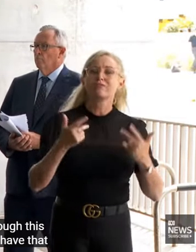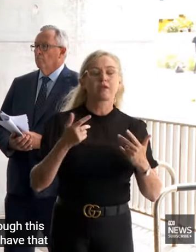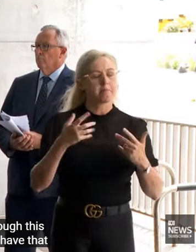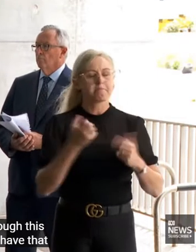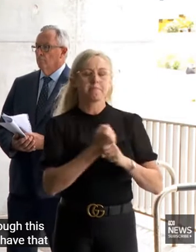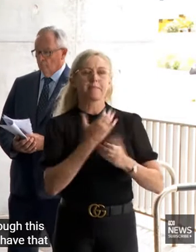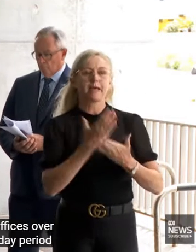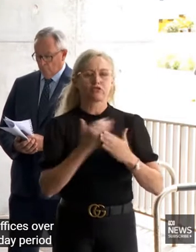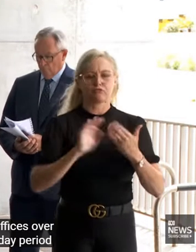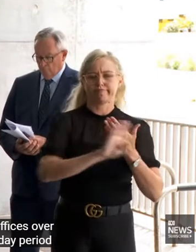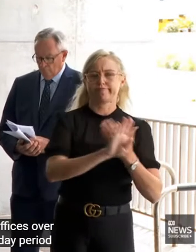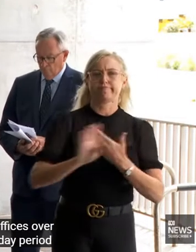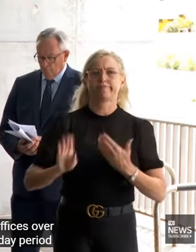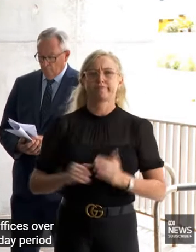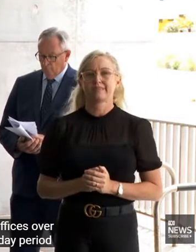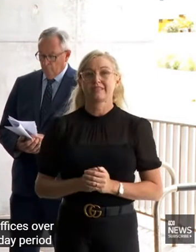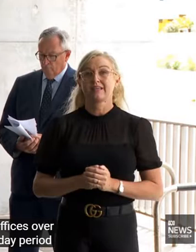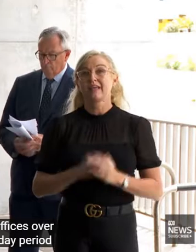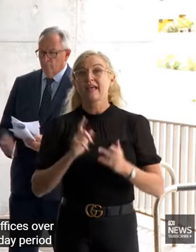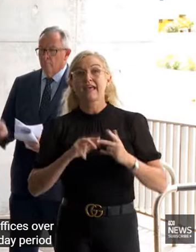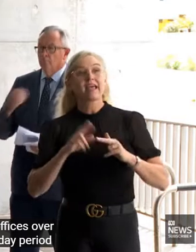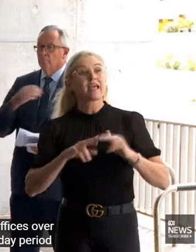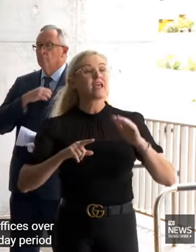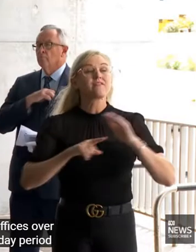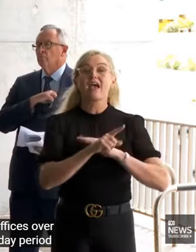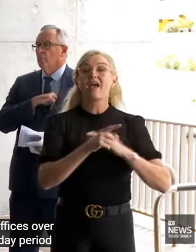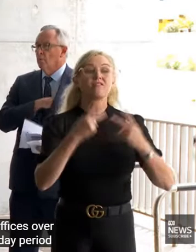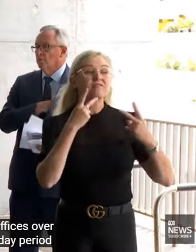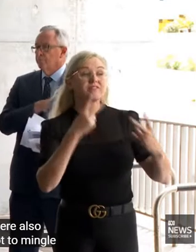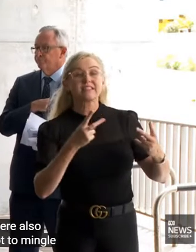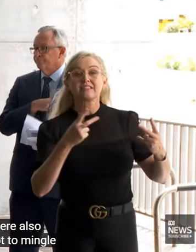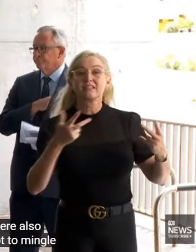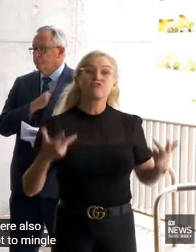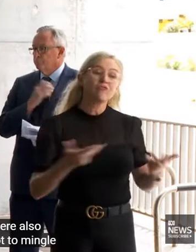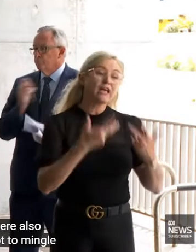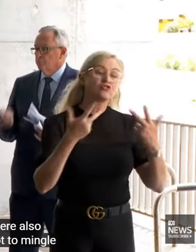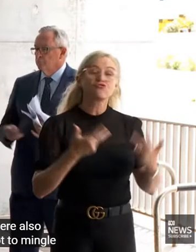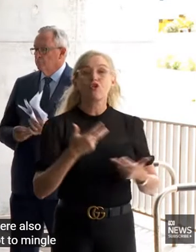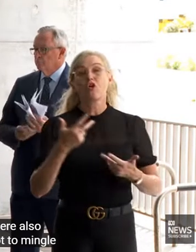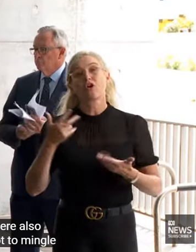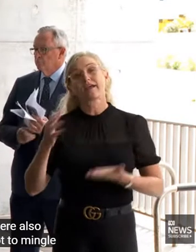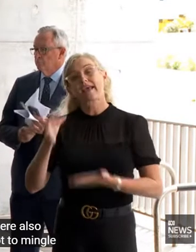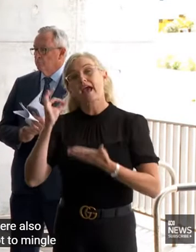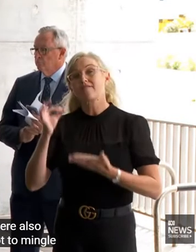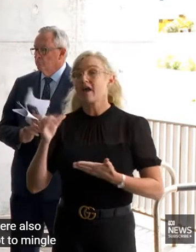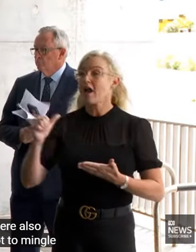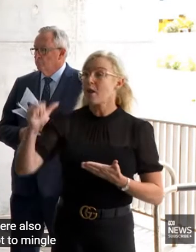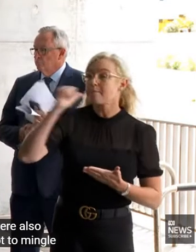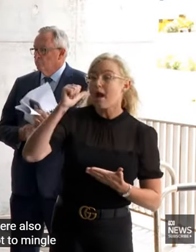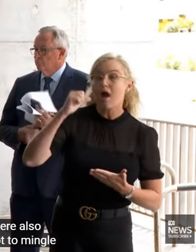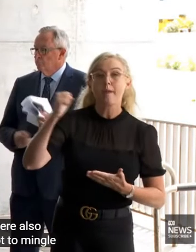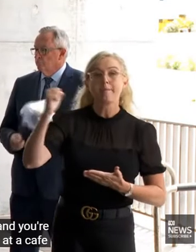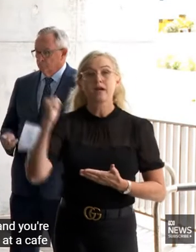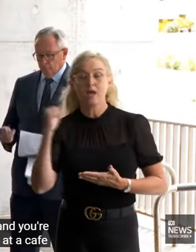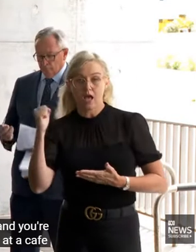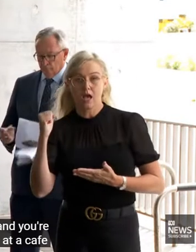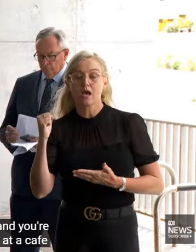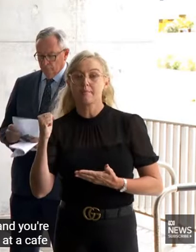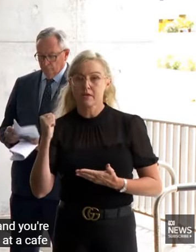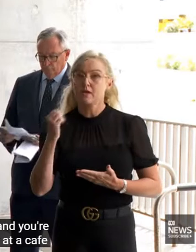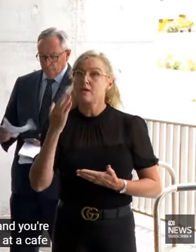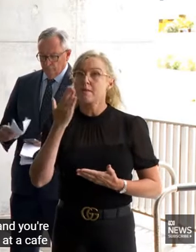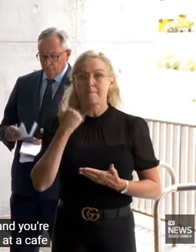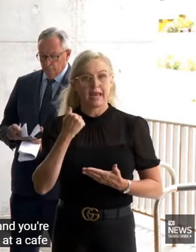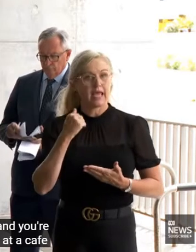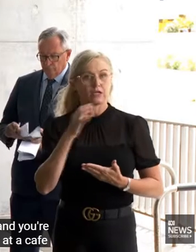people not to mingle, and when you're out and you're out at a restaurant, you're out at a cafe, you're out at a pub or a club, please, where